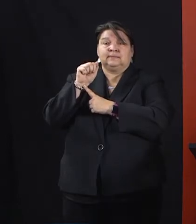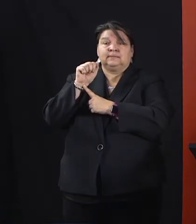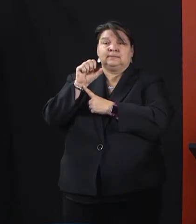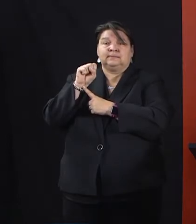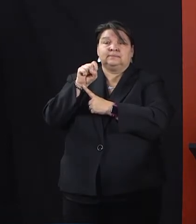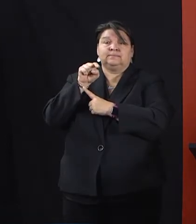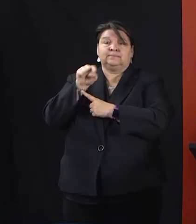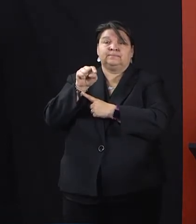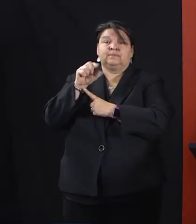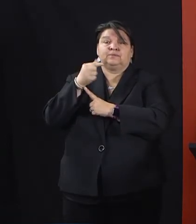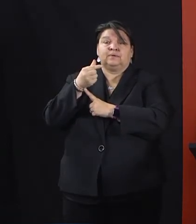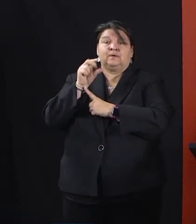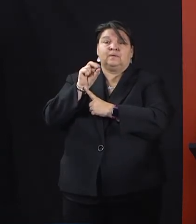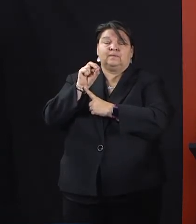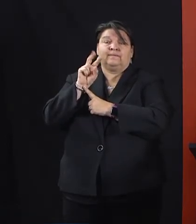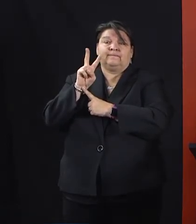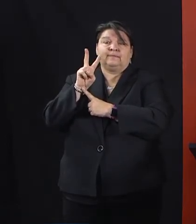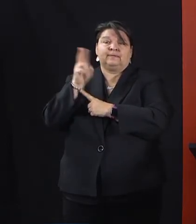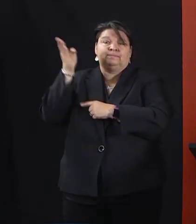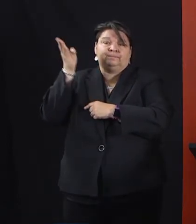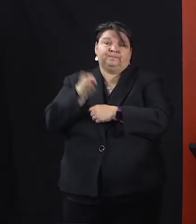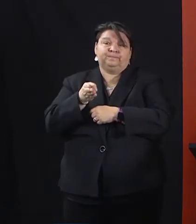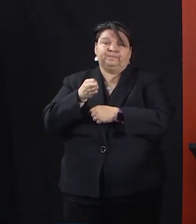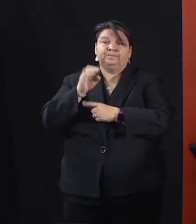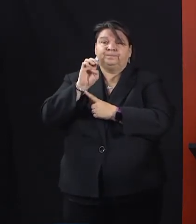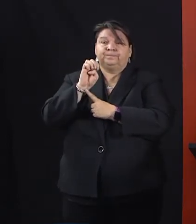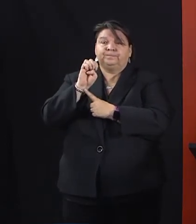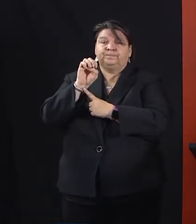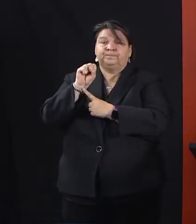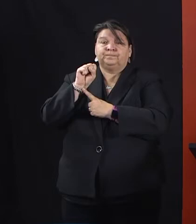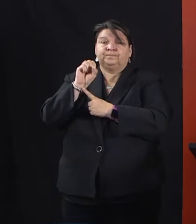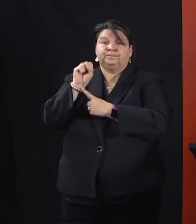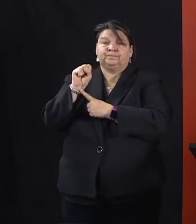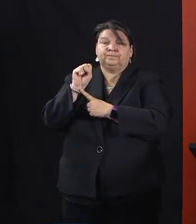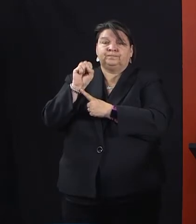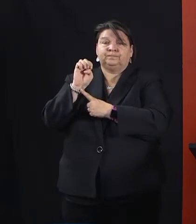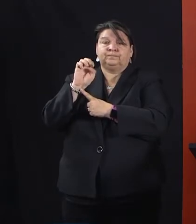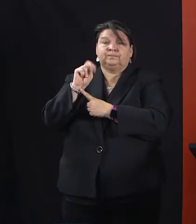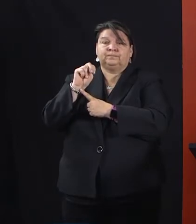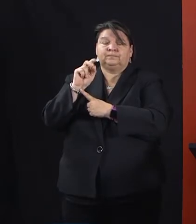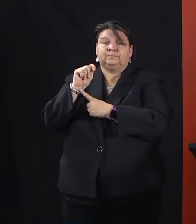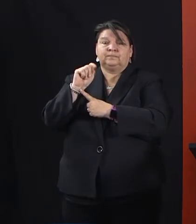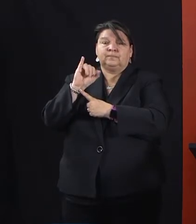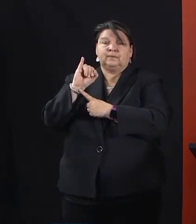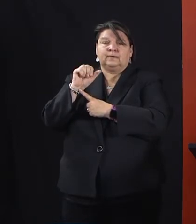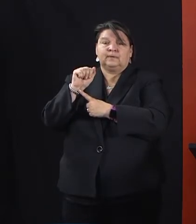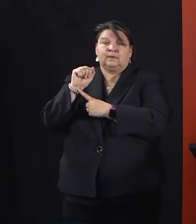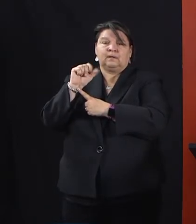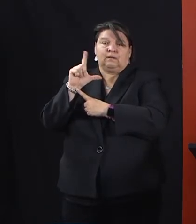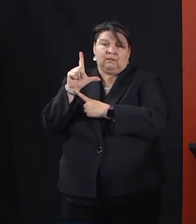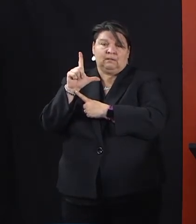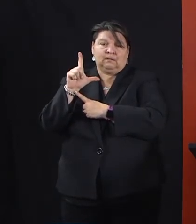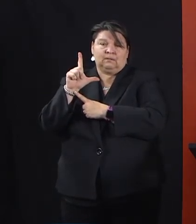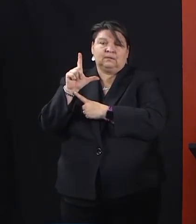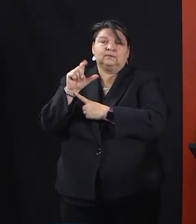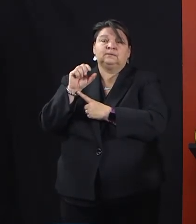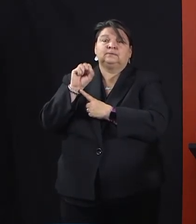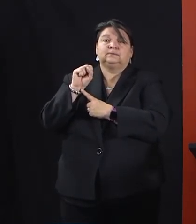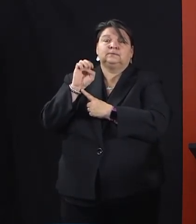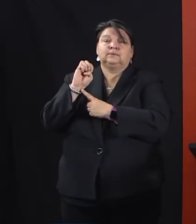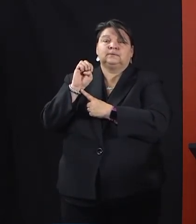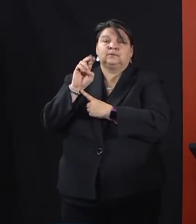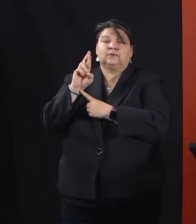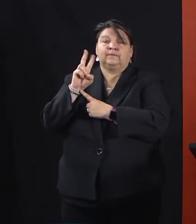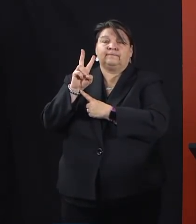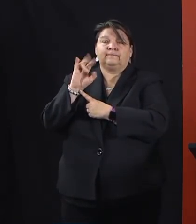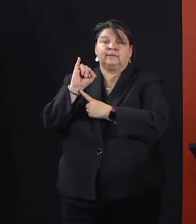tdem.texas.gov/essential services. Y también la oficina del gobernador Abbott y la División de Emergencia y Gerencia de Desastres ha hecho un